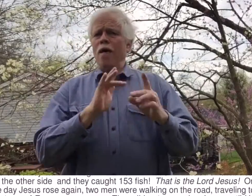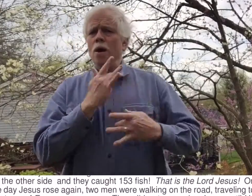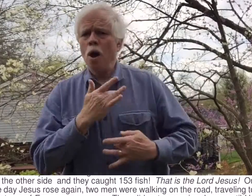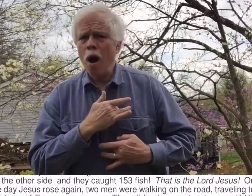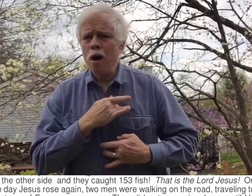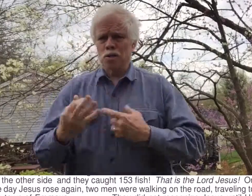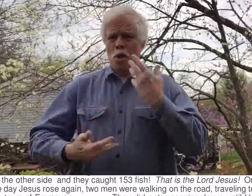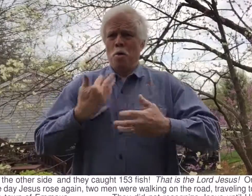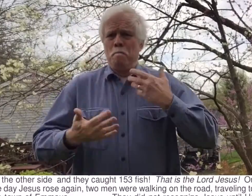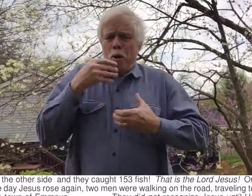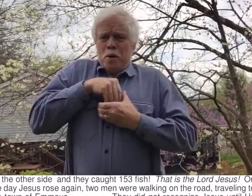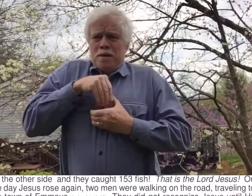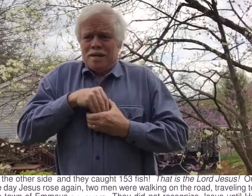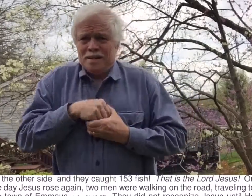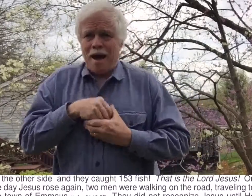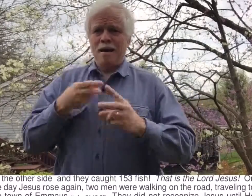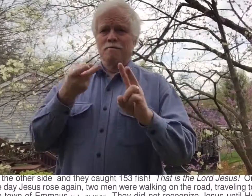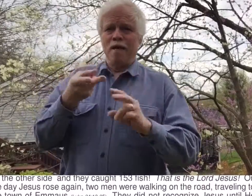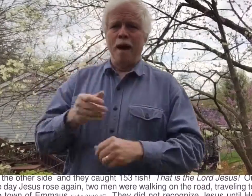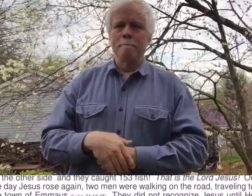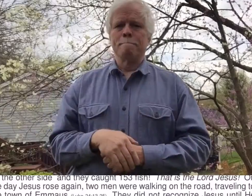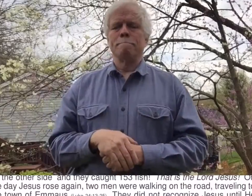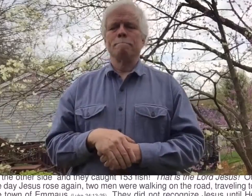their hearts burned inside of them.